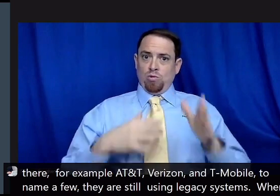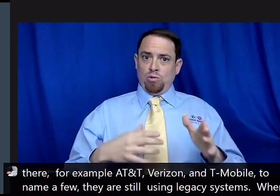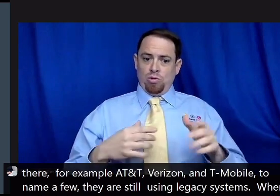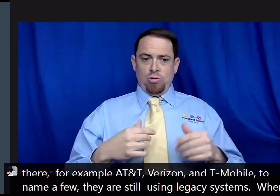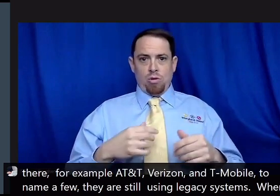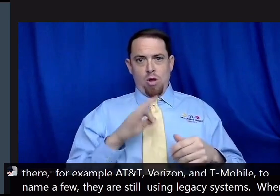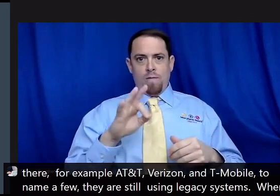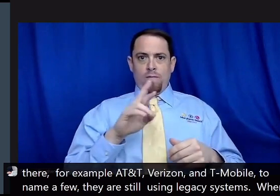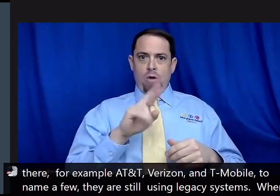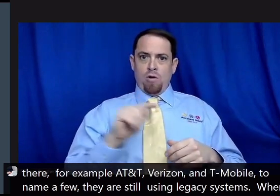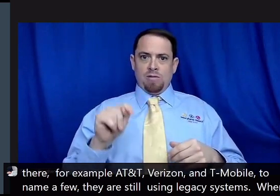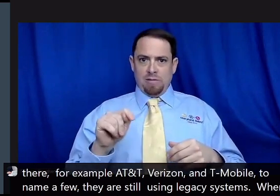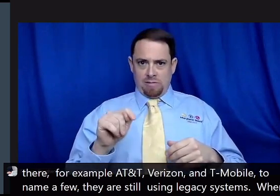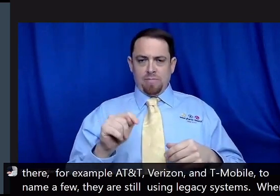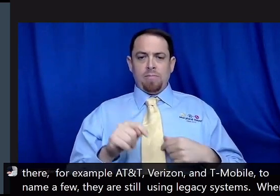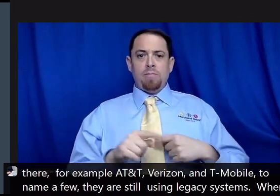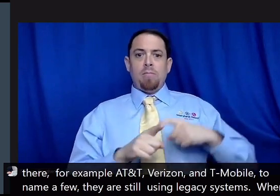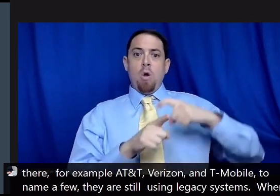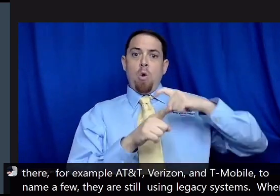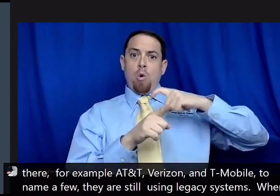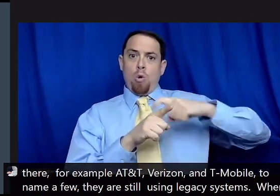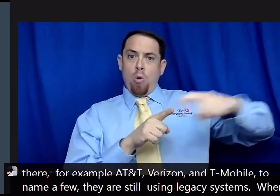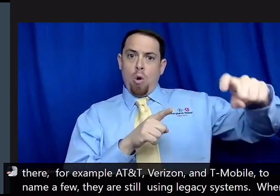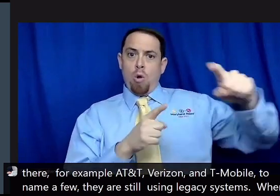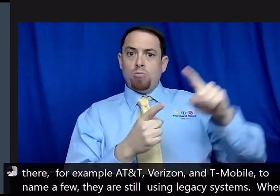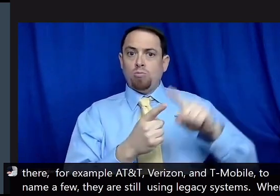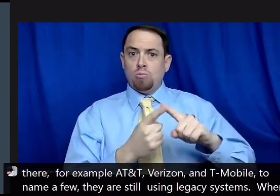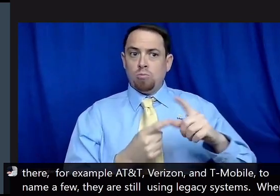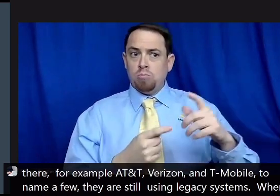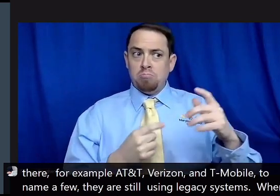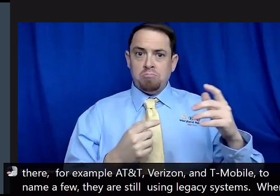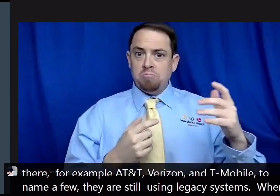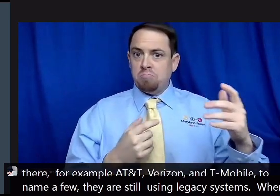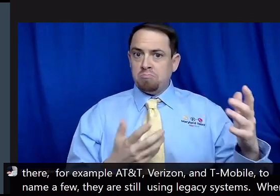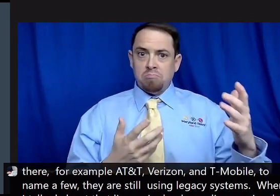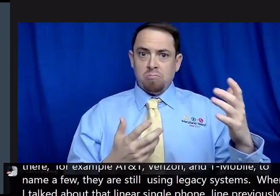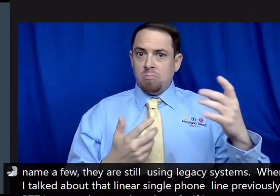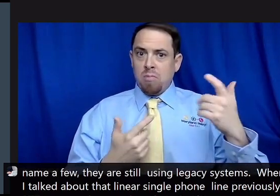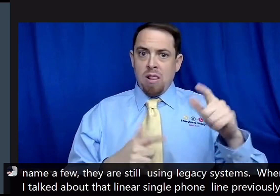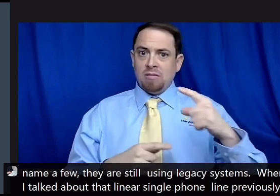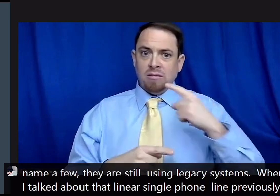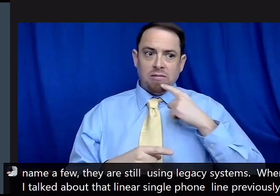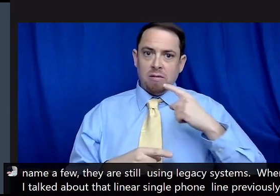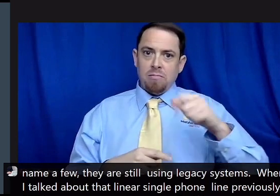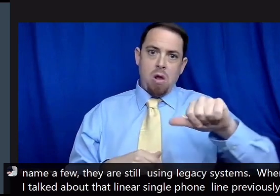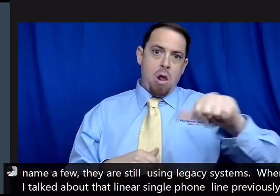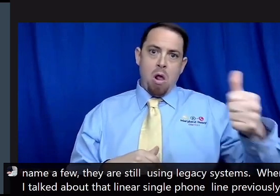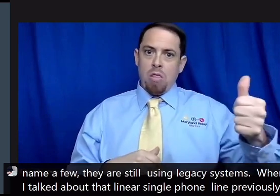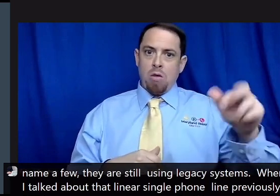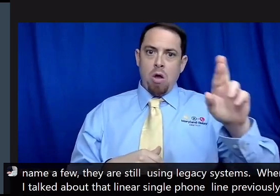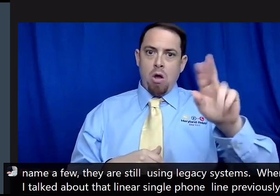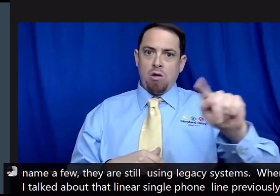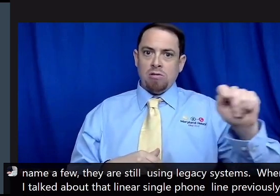if I, as a consumer, want to utilize RTT and make a call